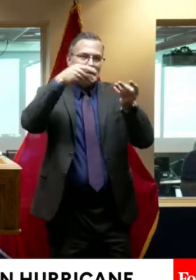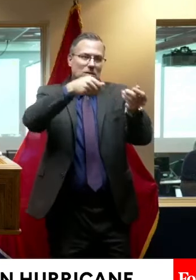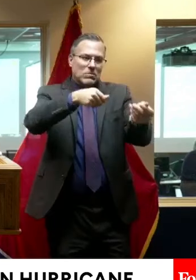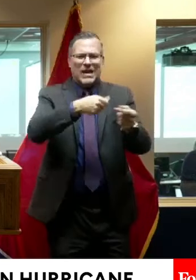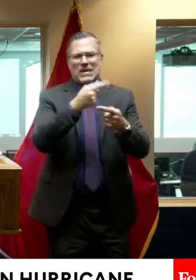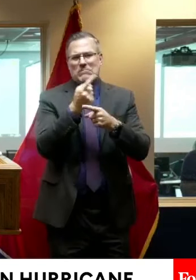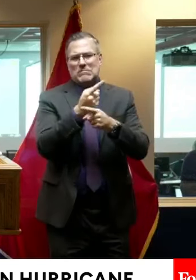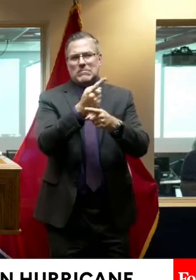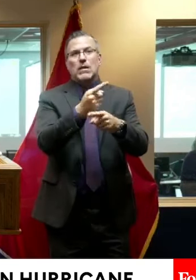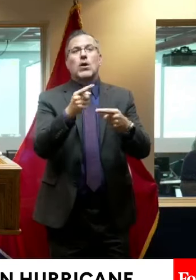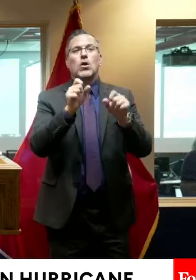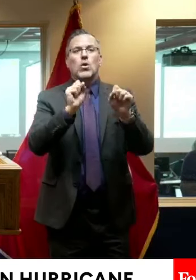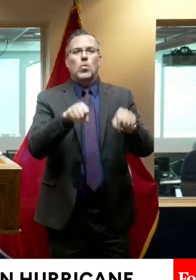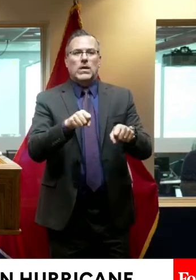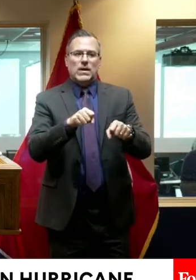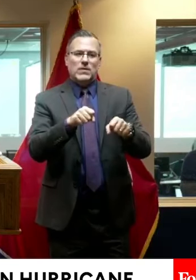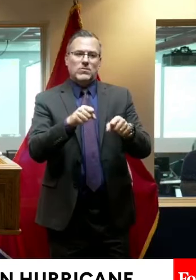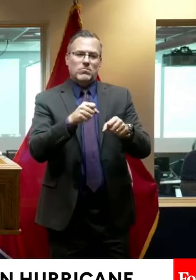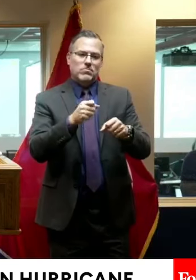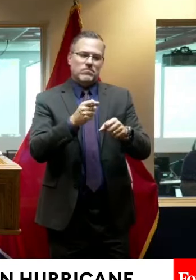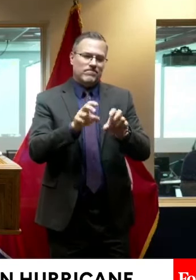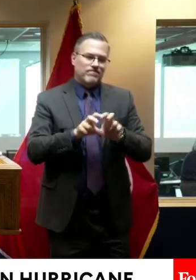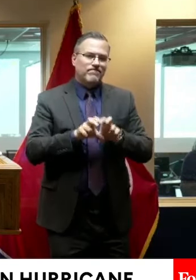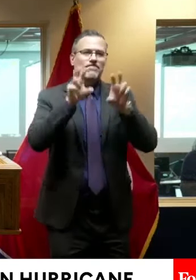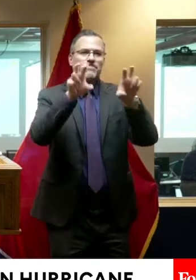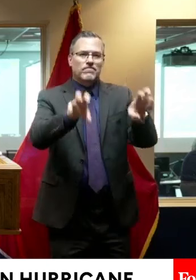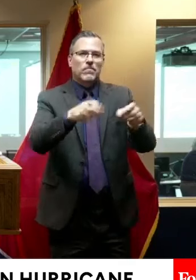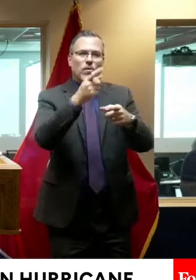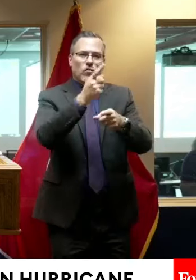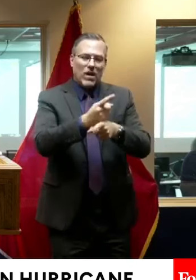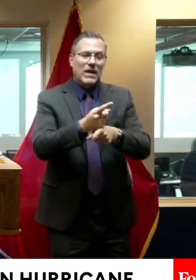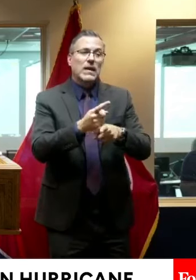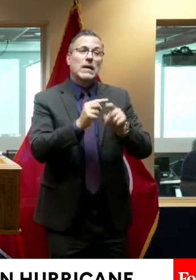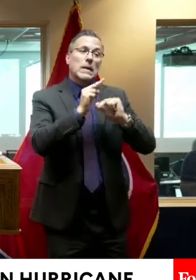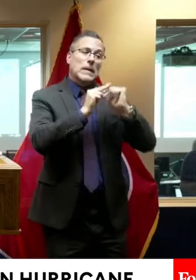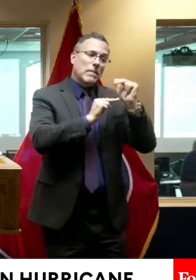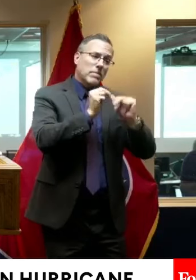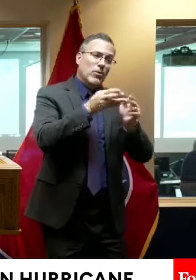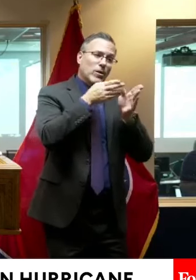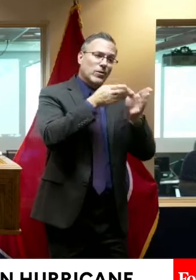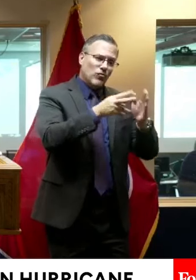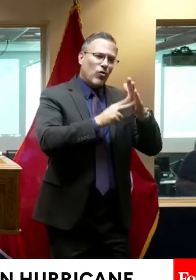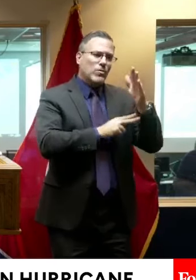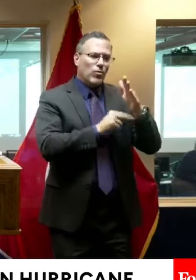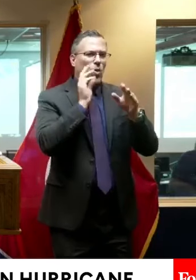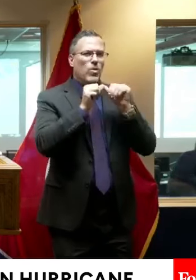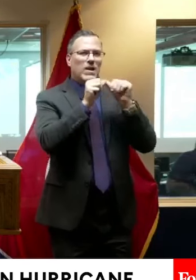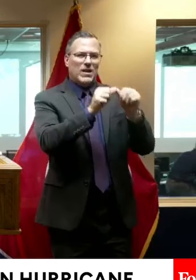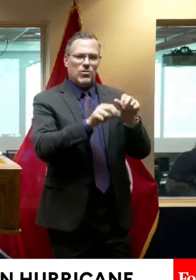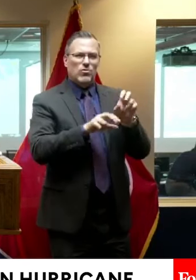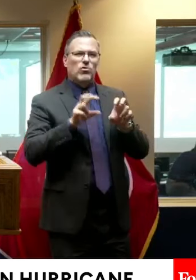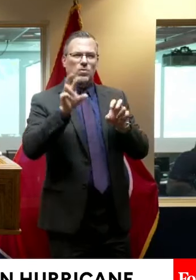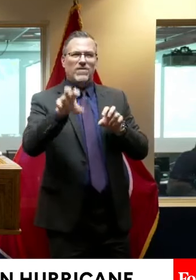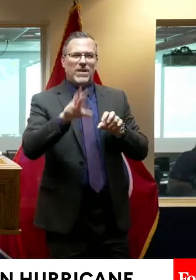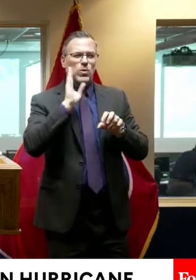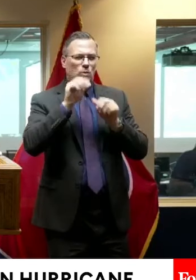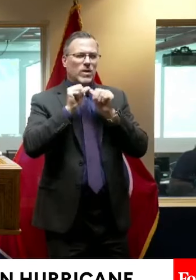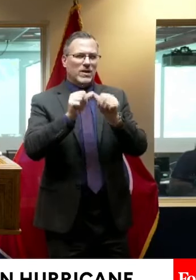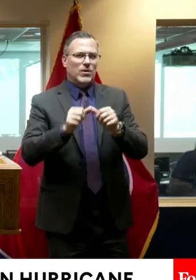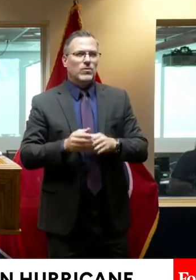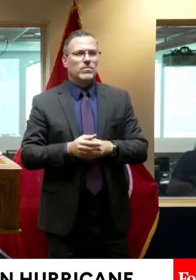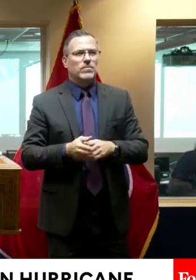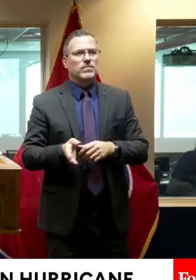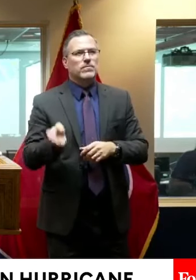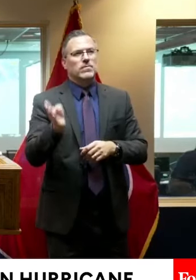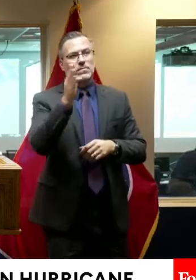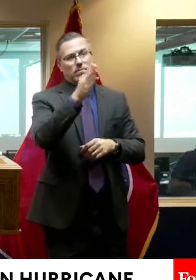make the right kind of investments, and infrastructure will absolutely be one of them we'll continue to invest in significantly.